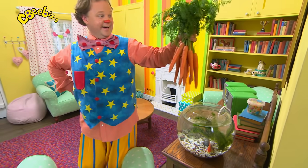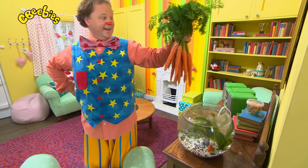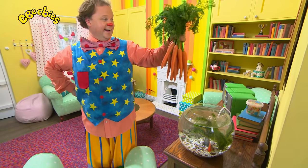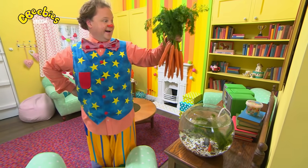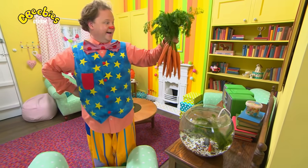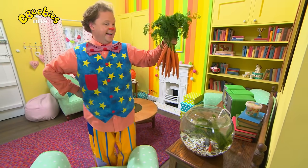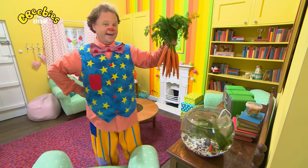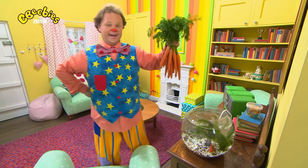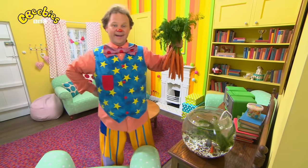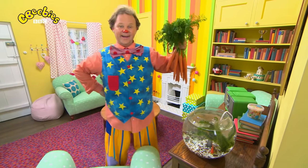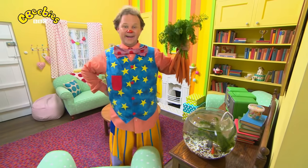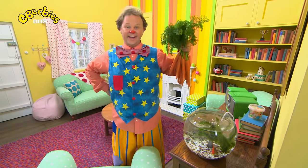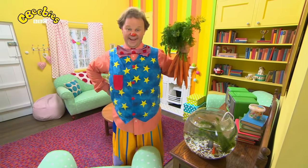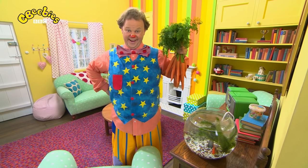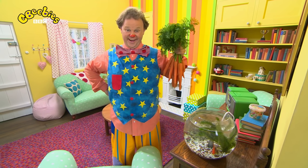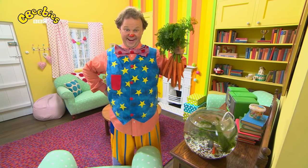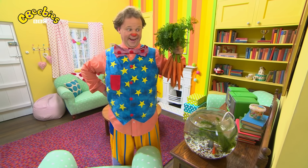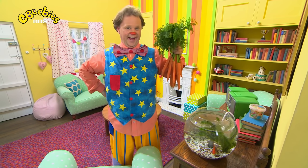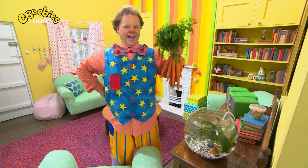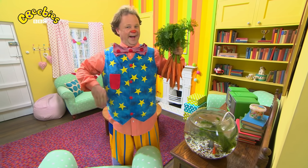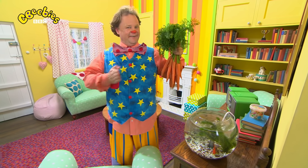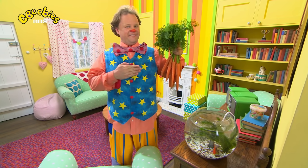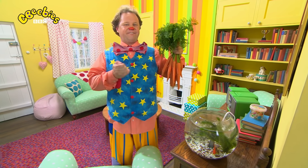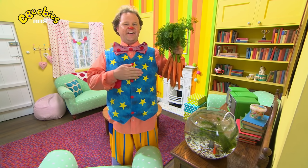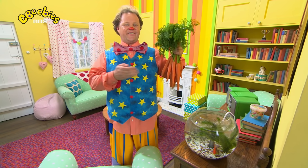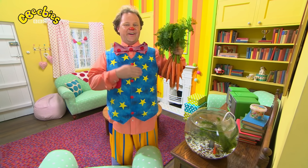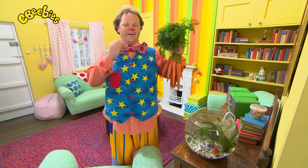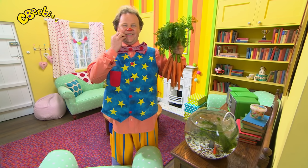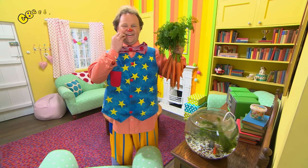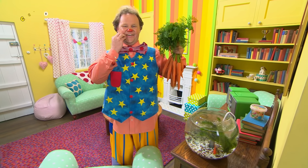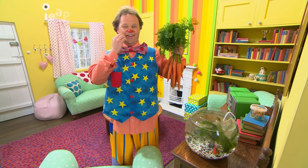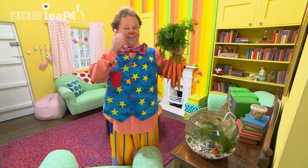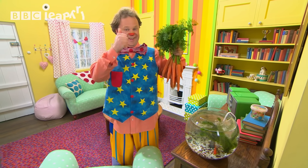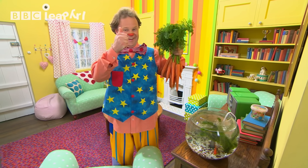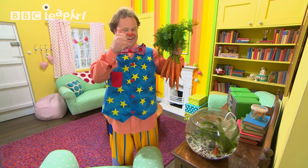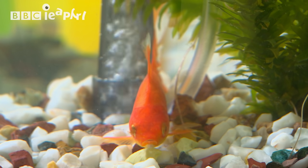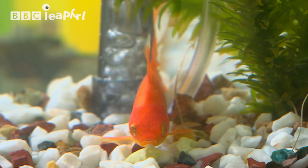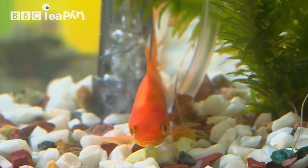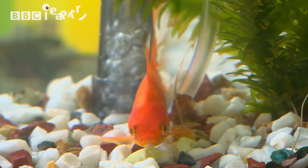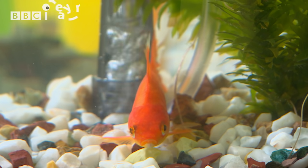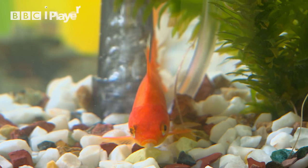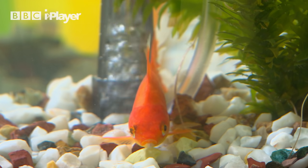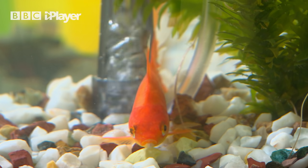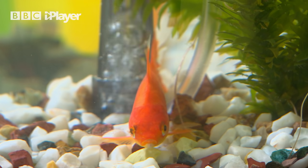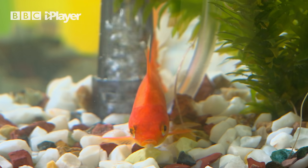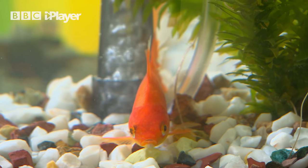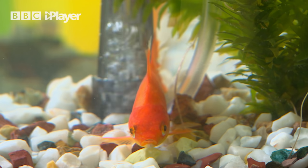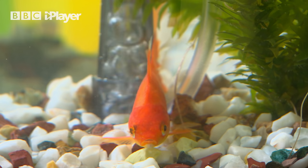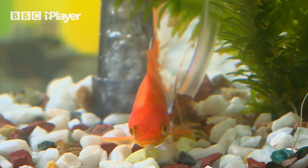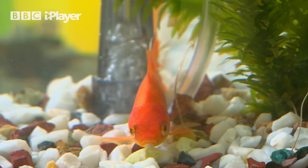Diana? What do you have there, Mr. Tumble? Fish food! Fish don't eat carrots, do they,